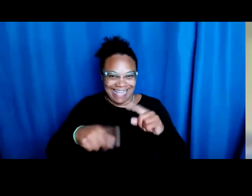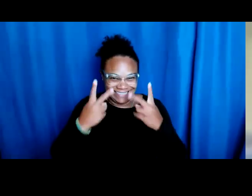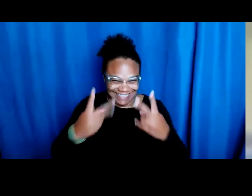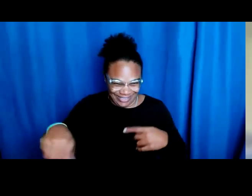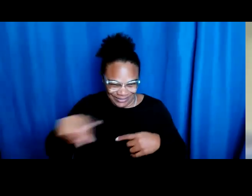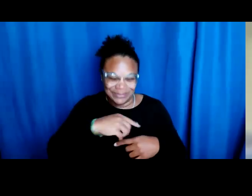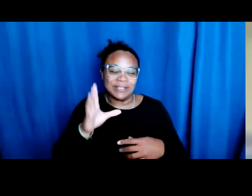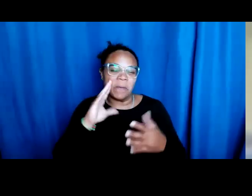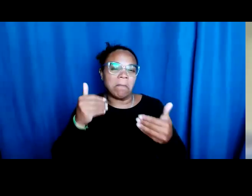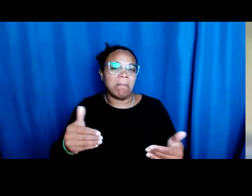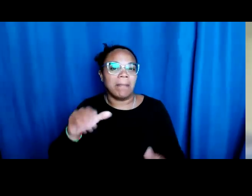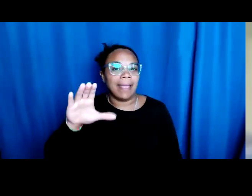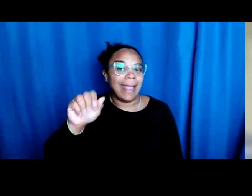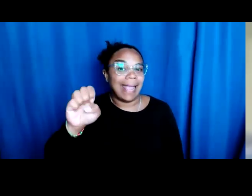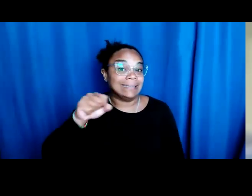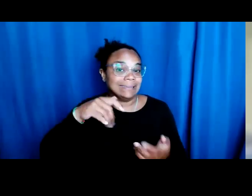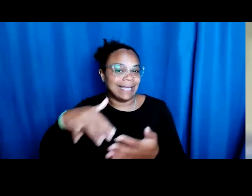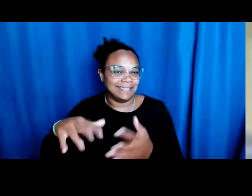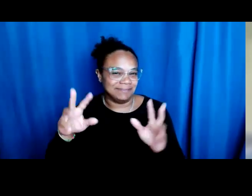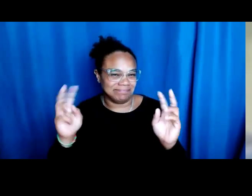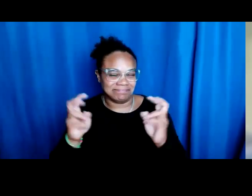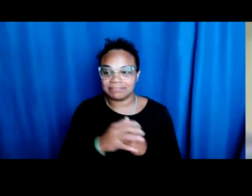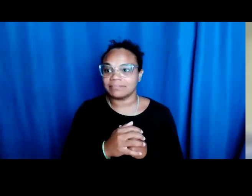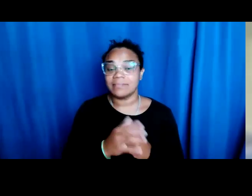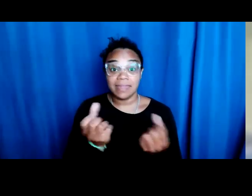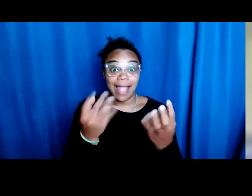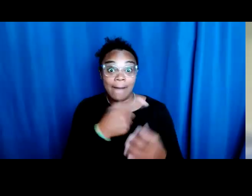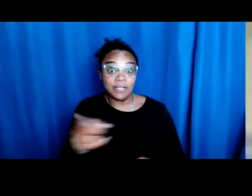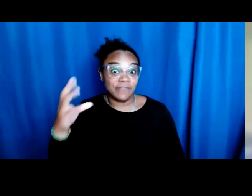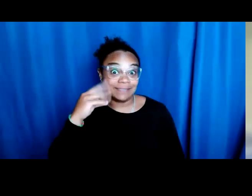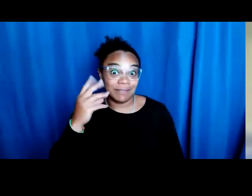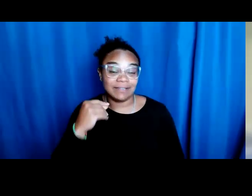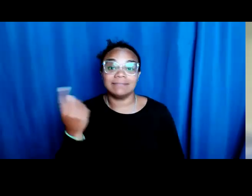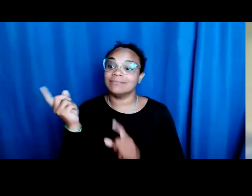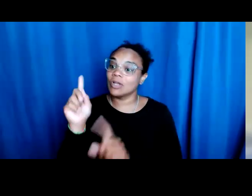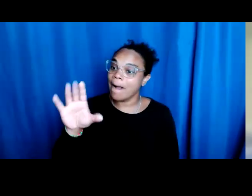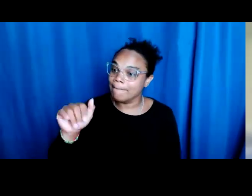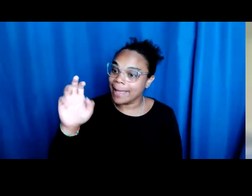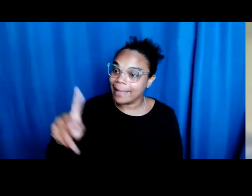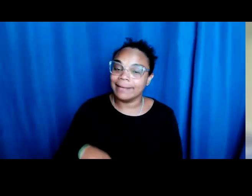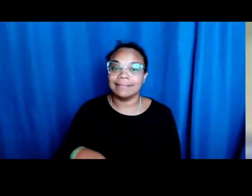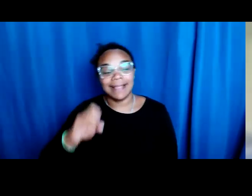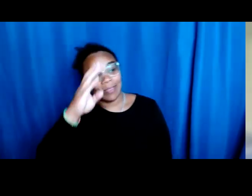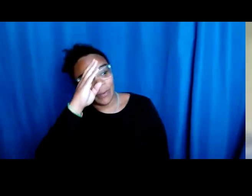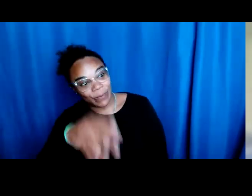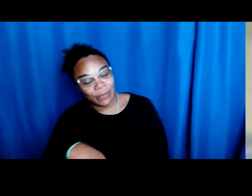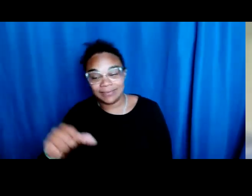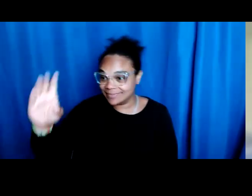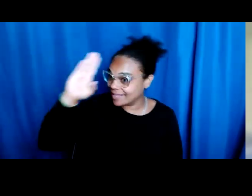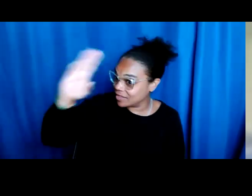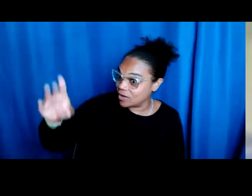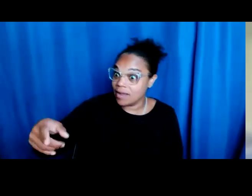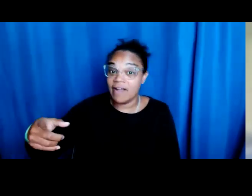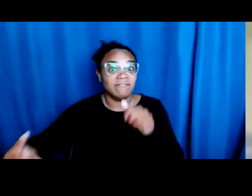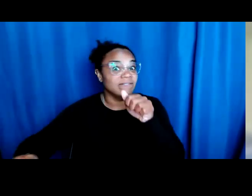gone to the bank and the banker says hello, you say hello, and the first question they ask you is, well,